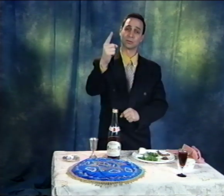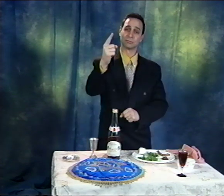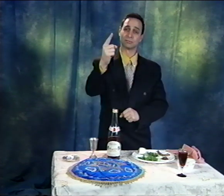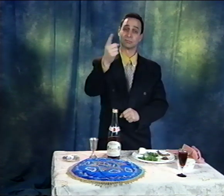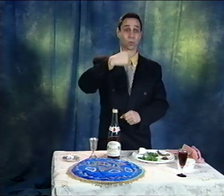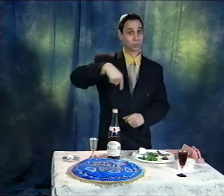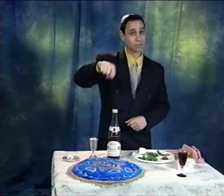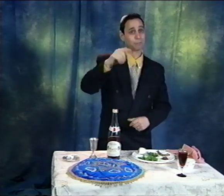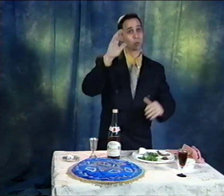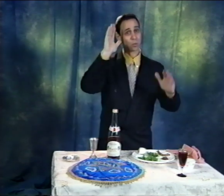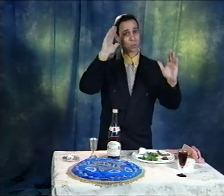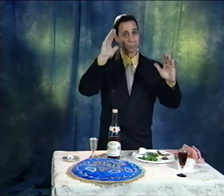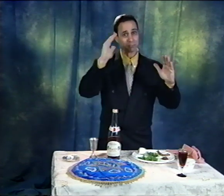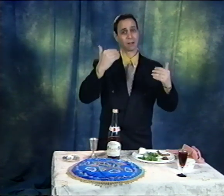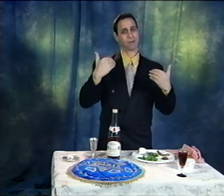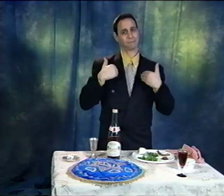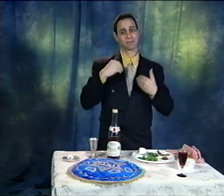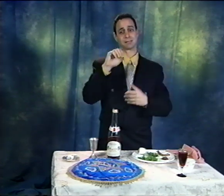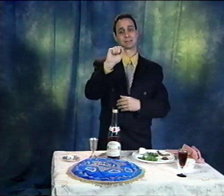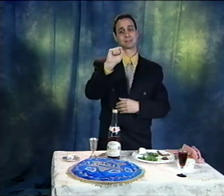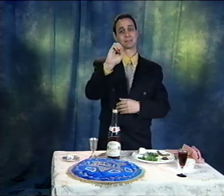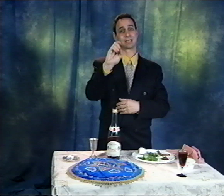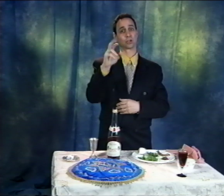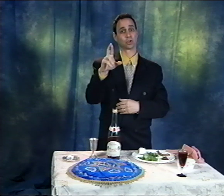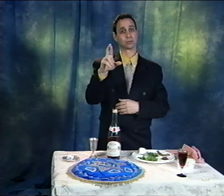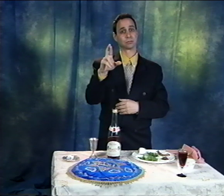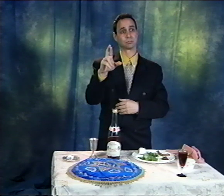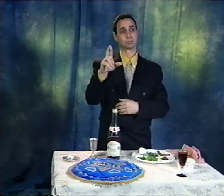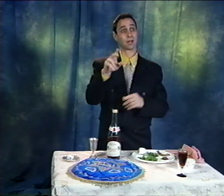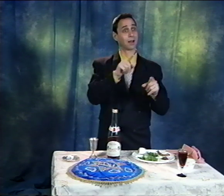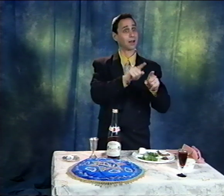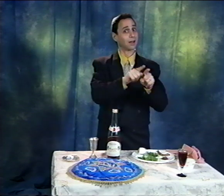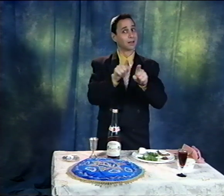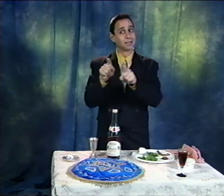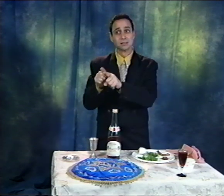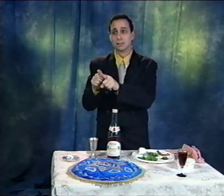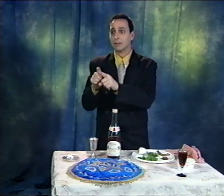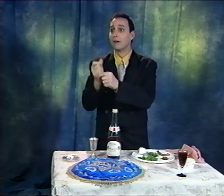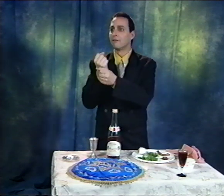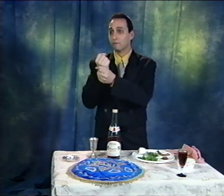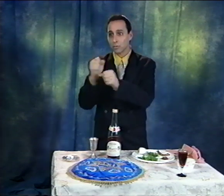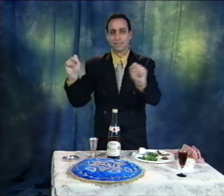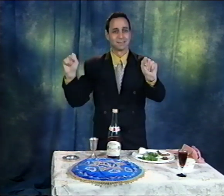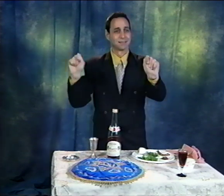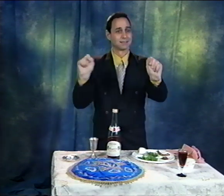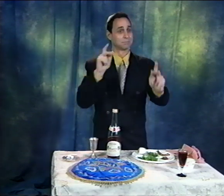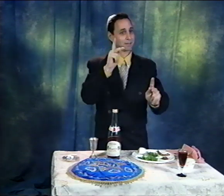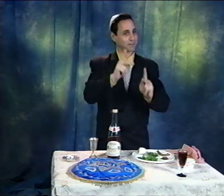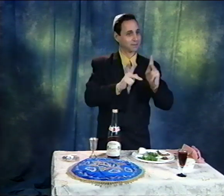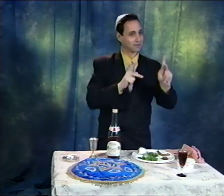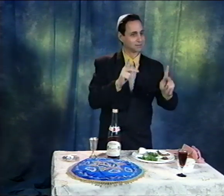Next year, we hope to have the Seder as free people.